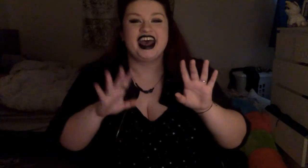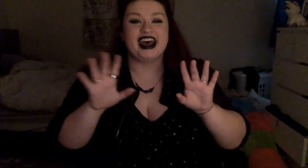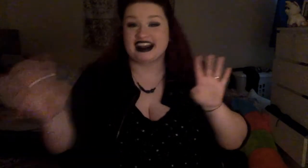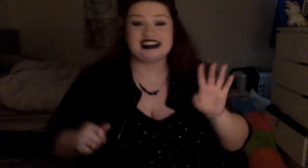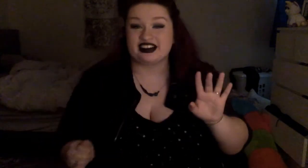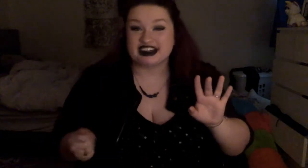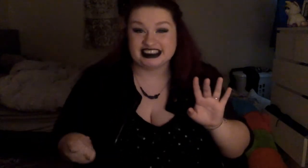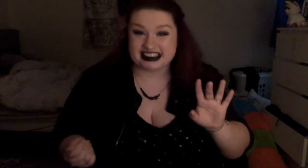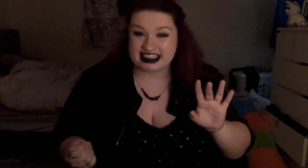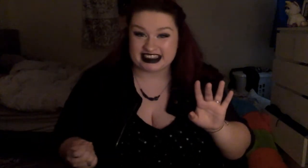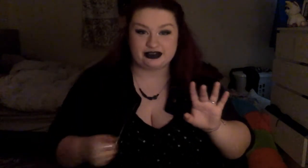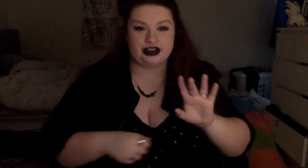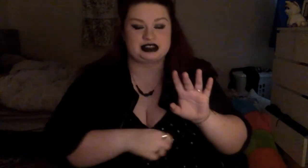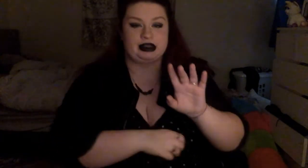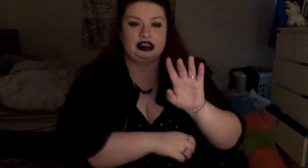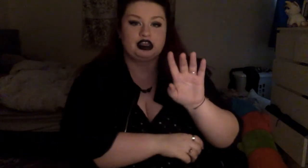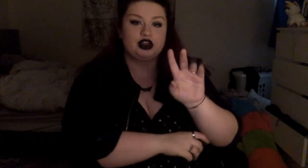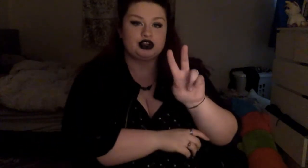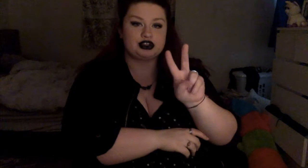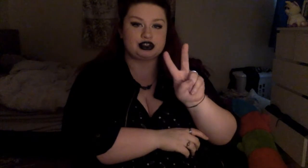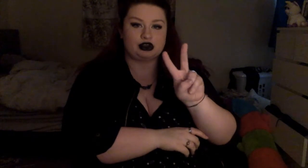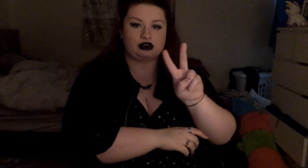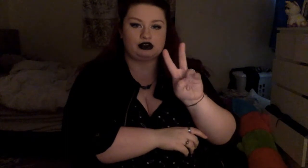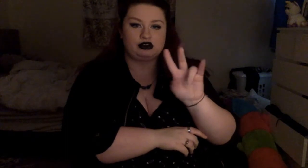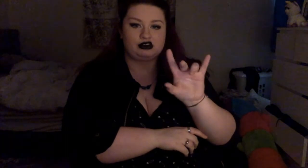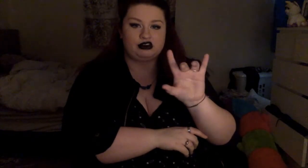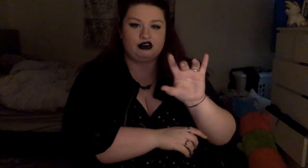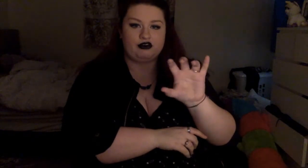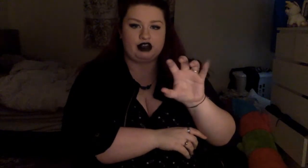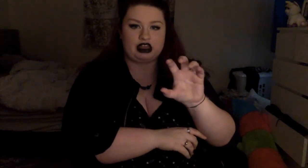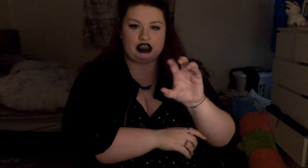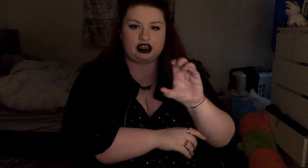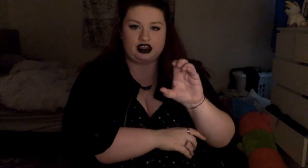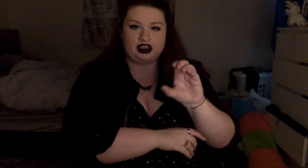And I definitely cheat the fingerspelling. So,